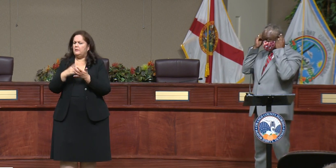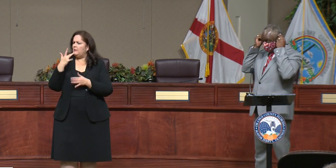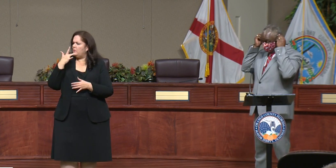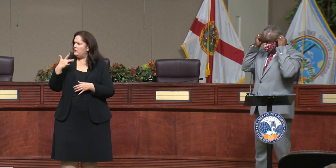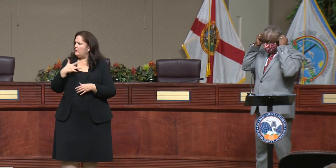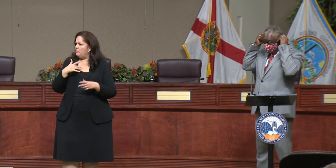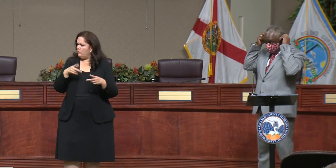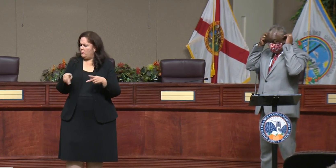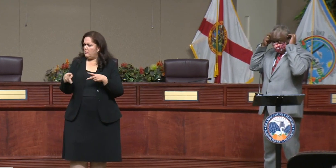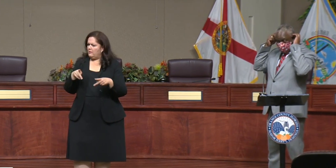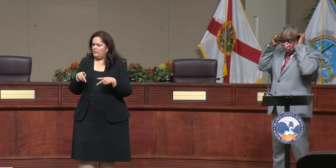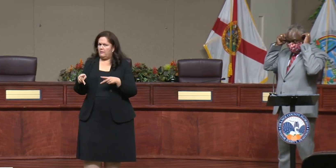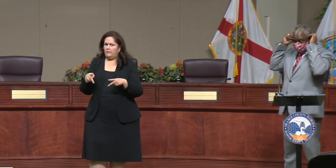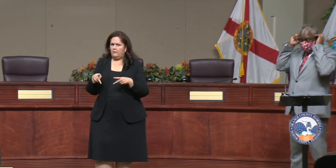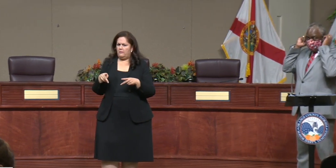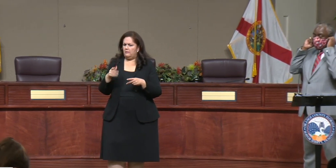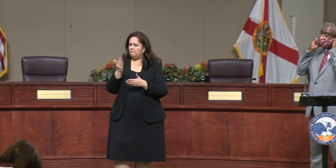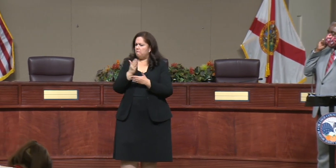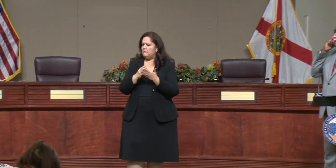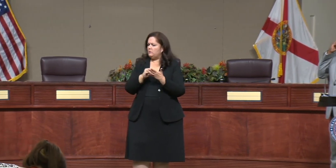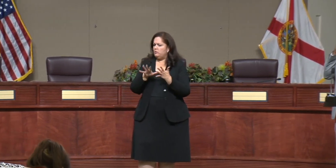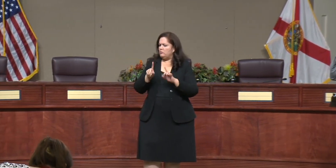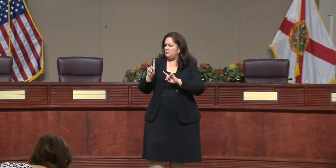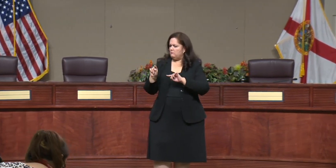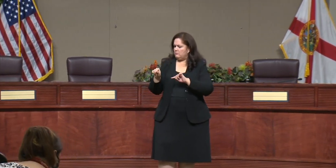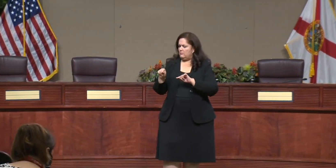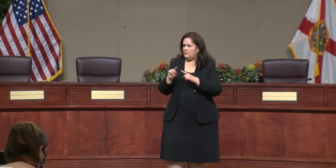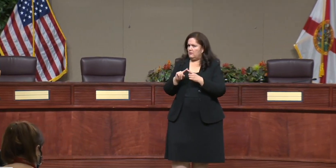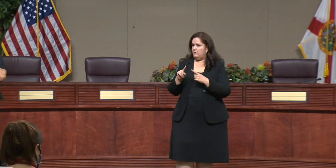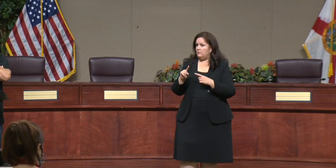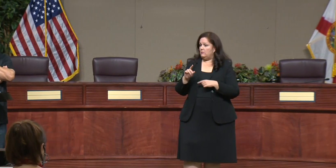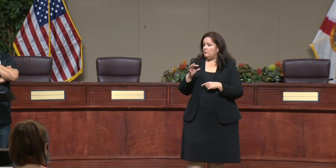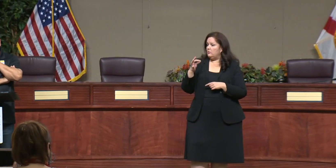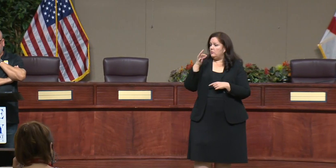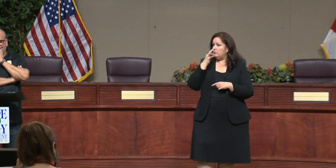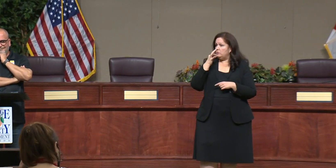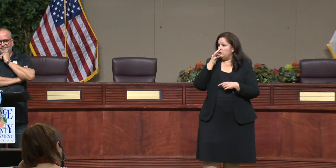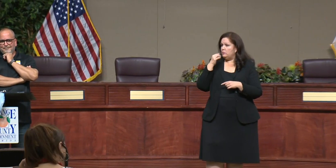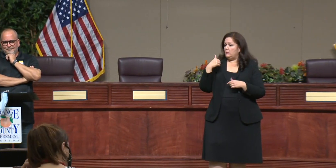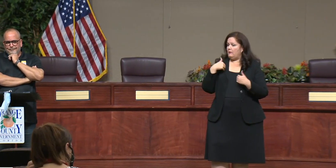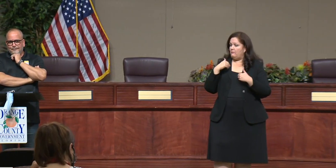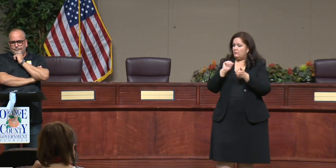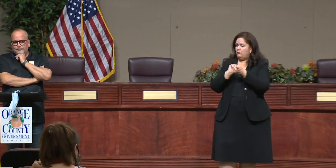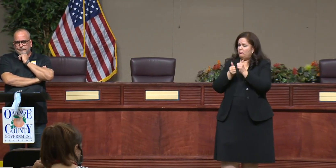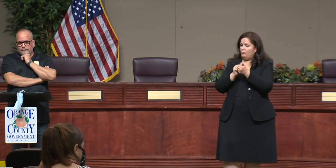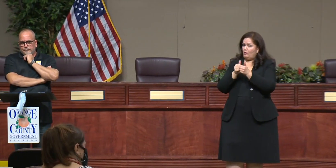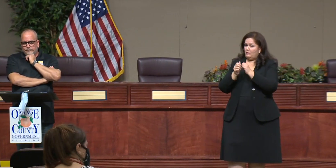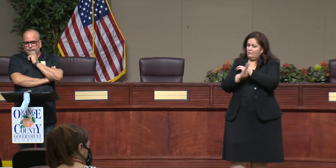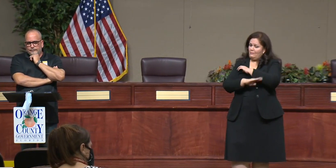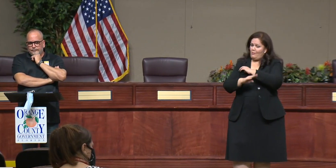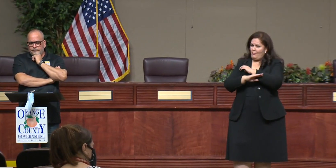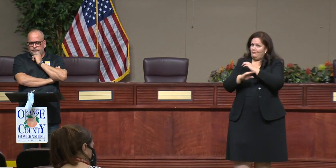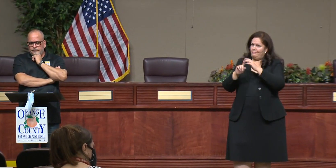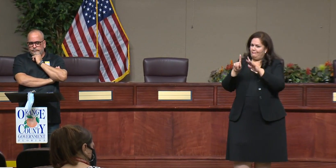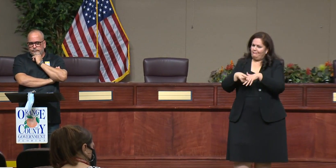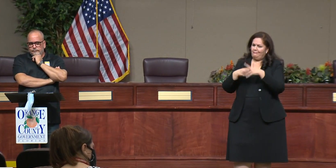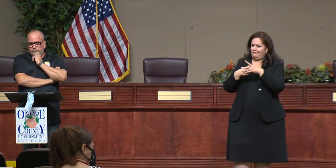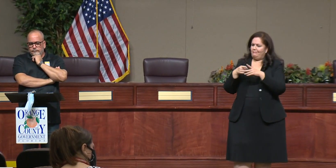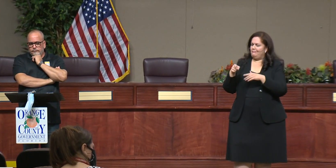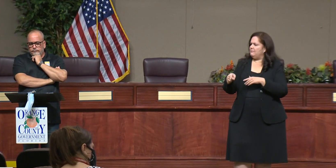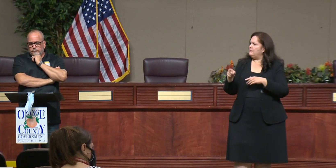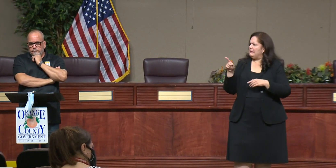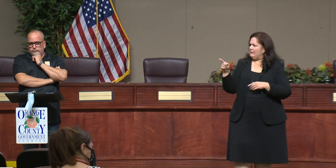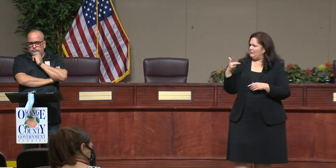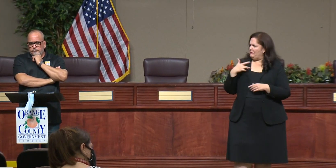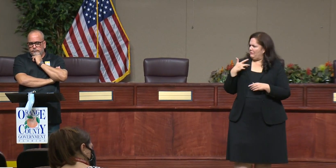party attended by some students. Soon we're going to have fall sports kicking off too. What are your feelings